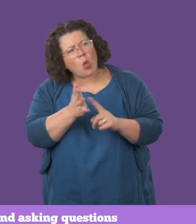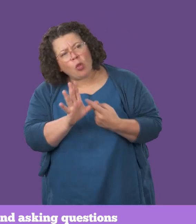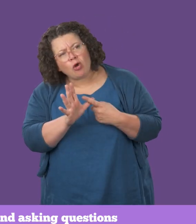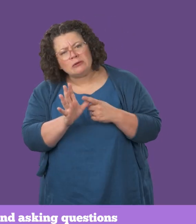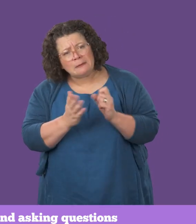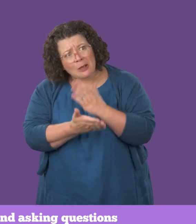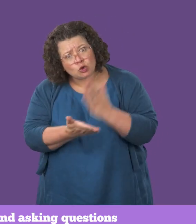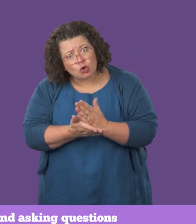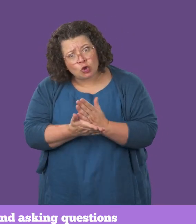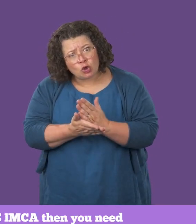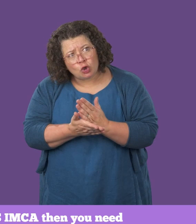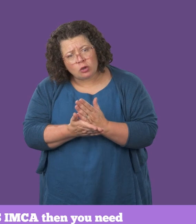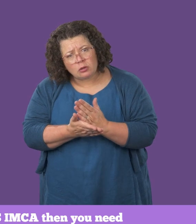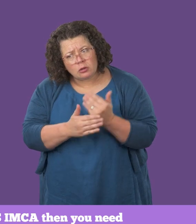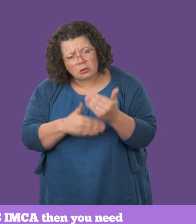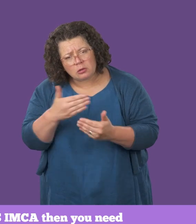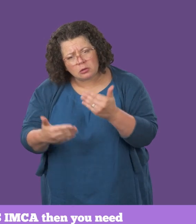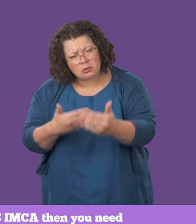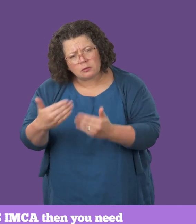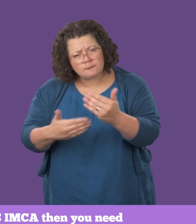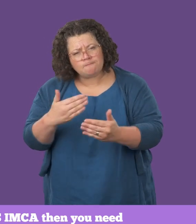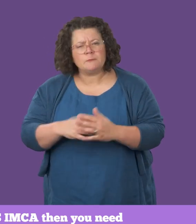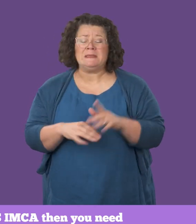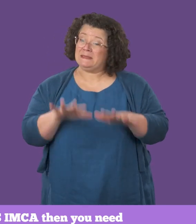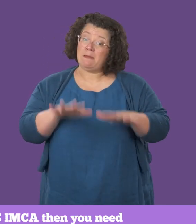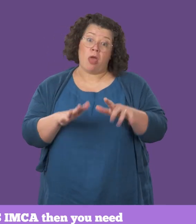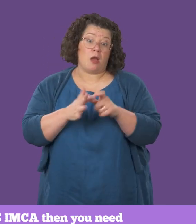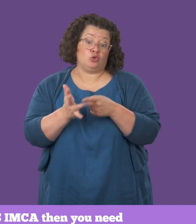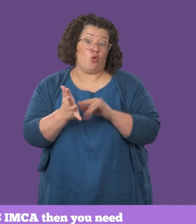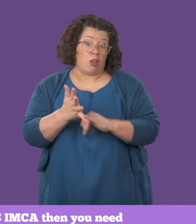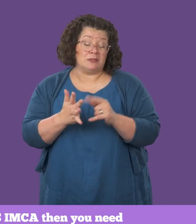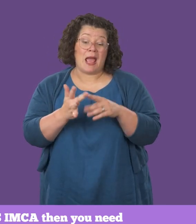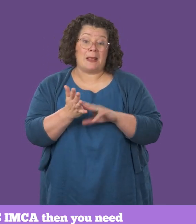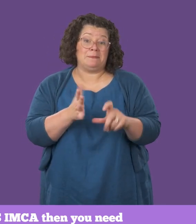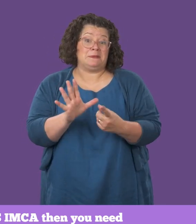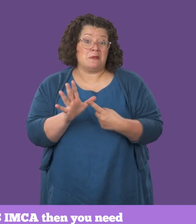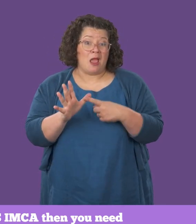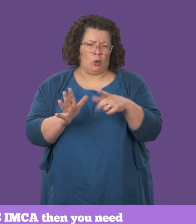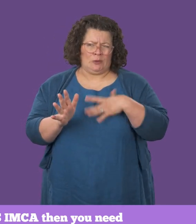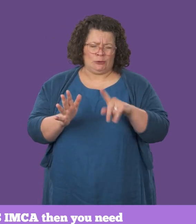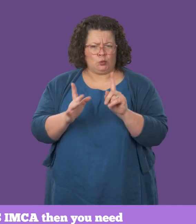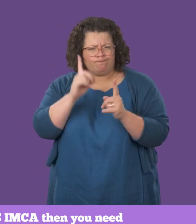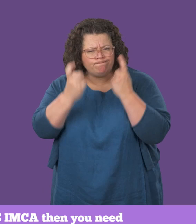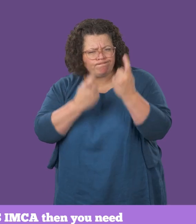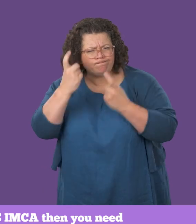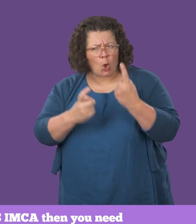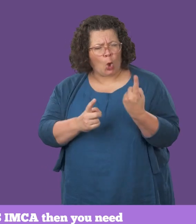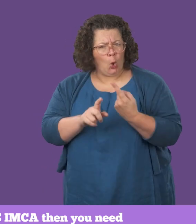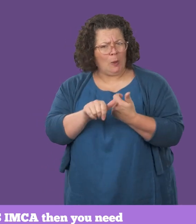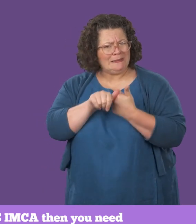sure. Similarly, if you're a DOLS IMCA, then you need to be thinking about who's supporting the